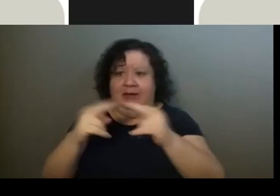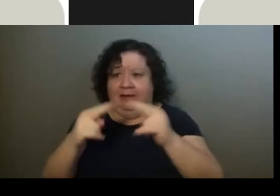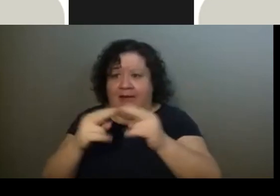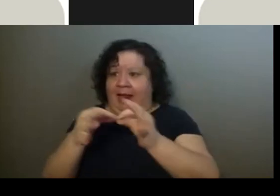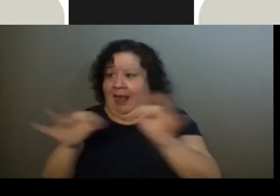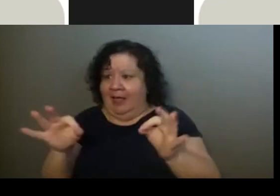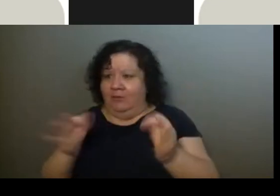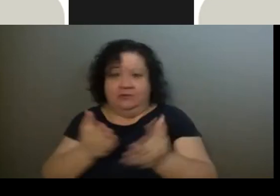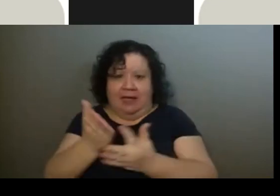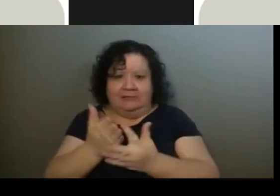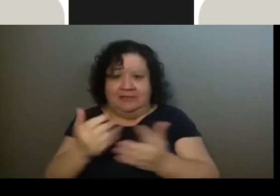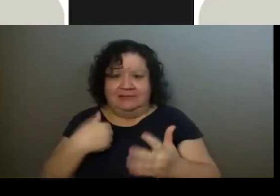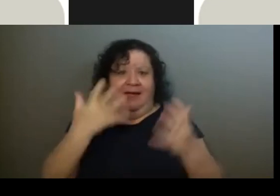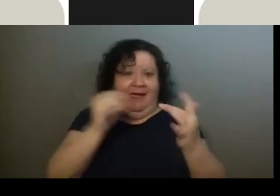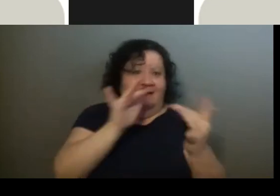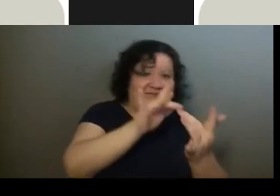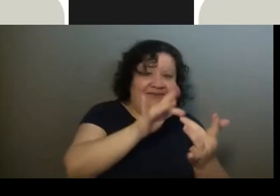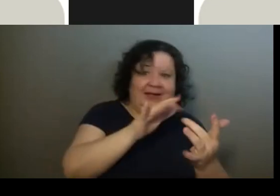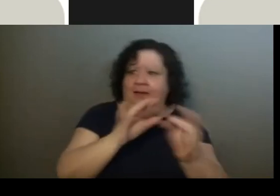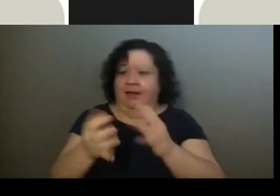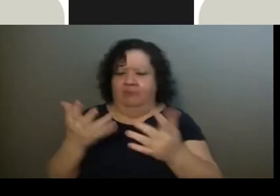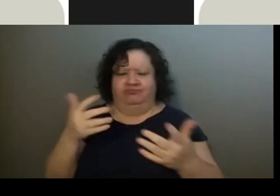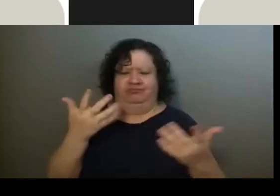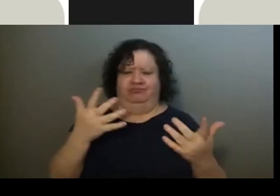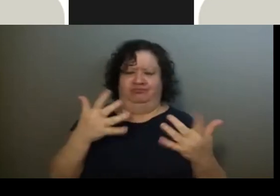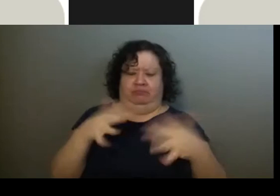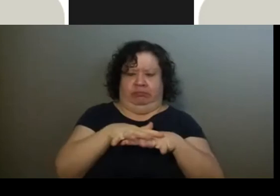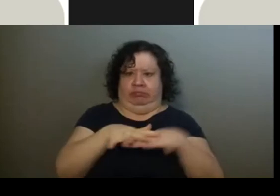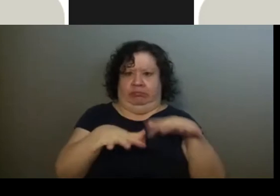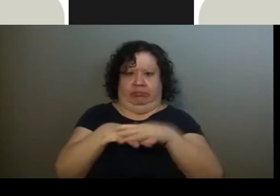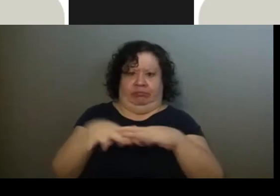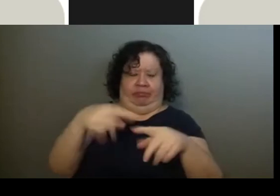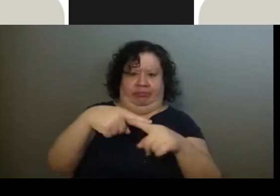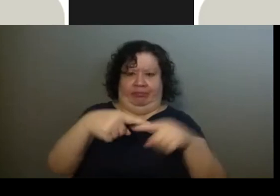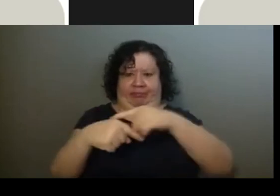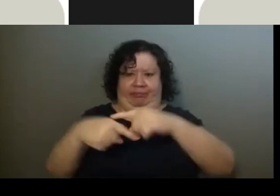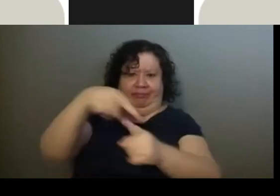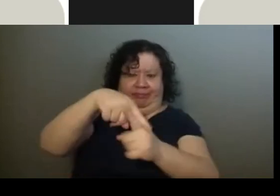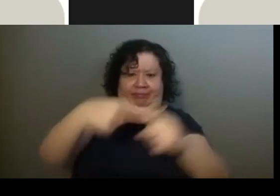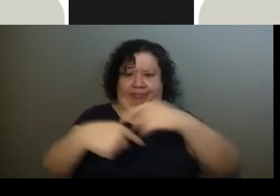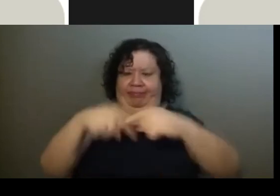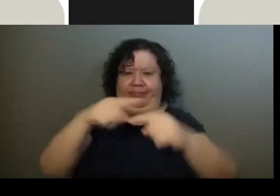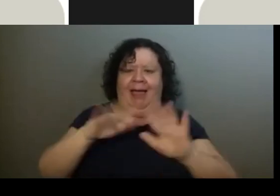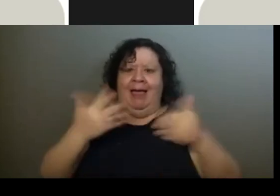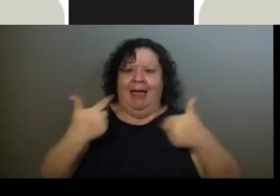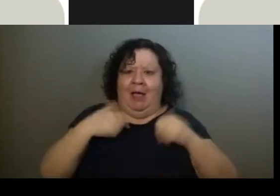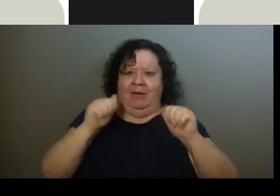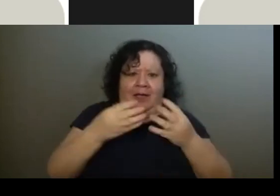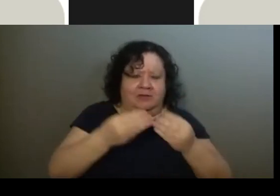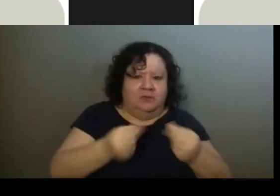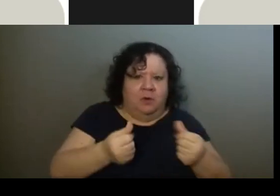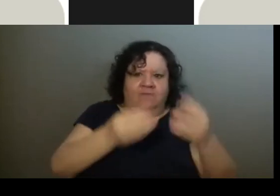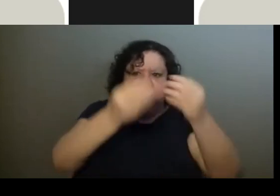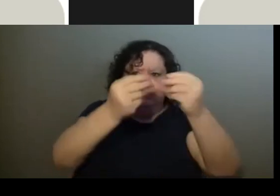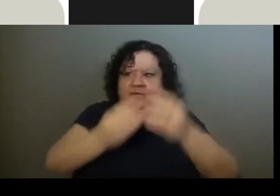in all phases necessary as part of addressing some of those access issues. The partnerships, key partnerships